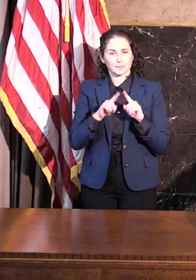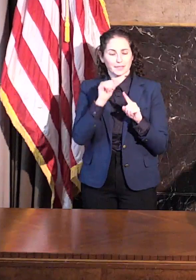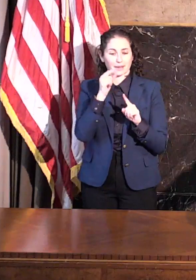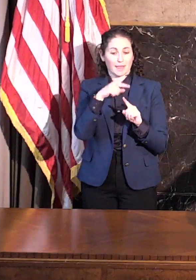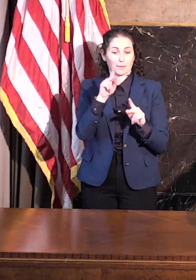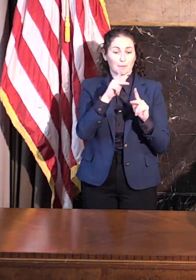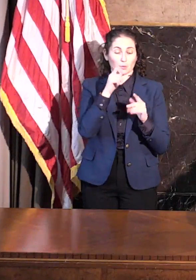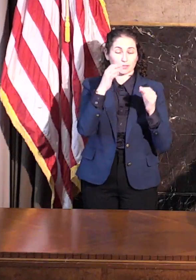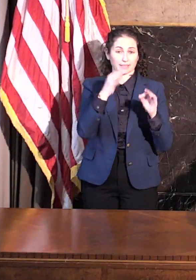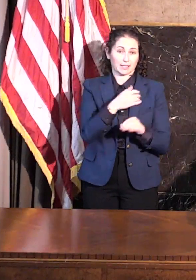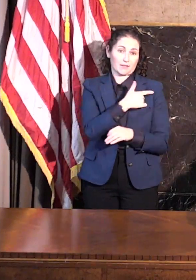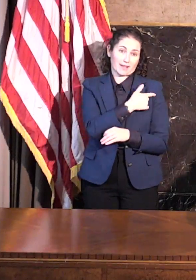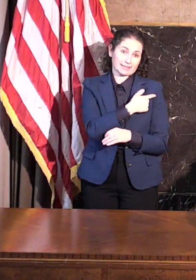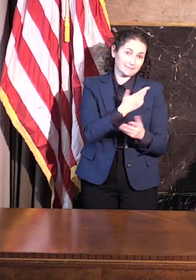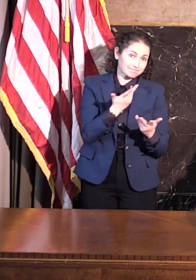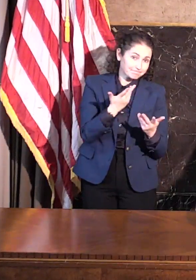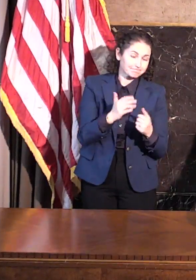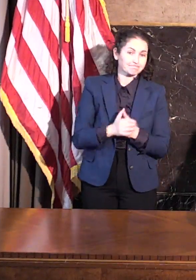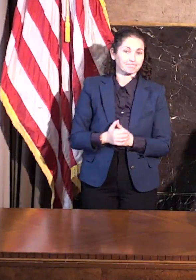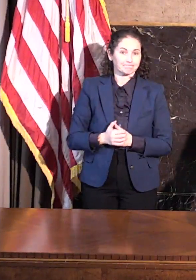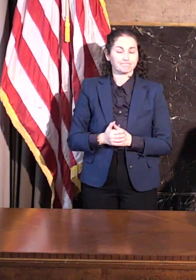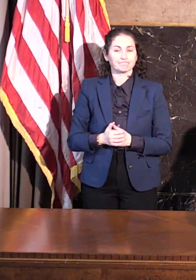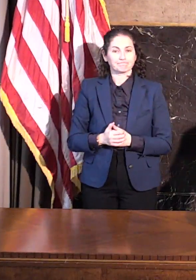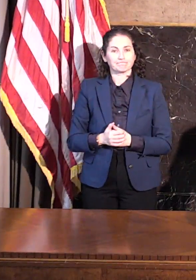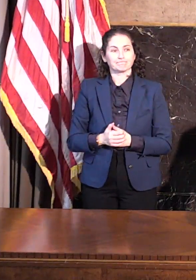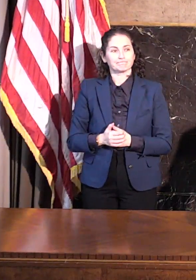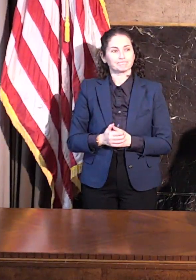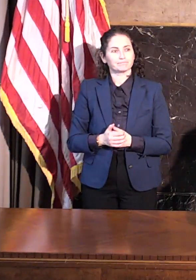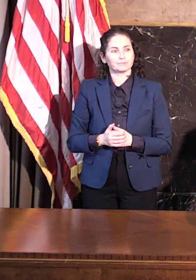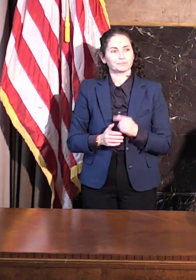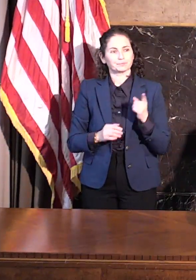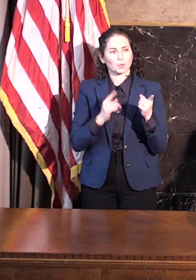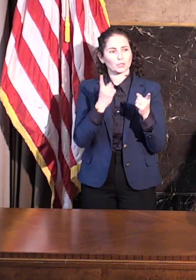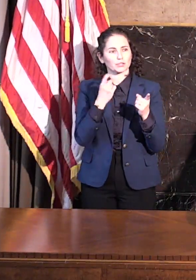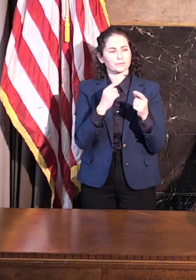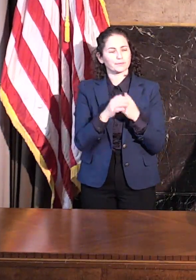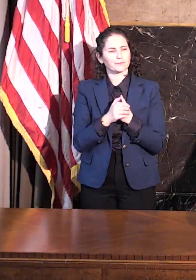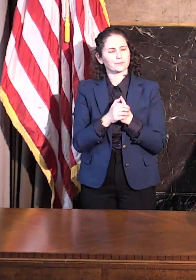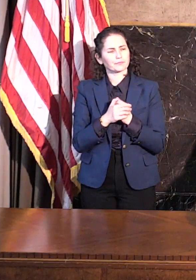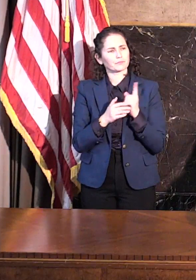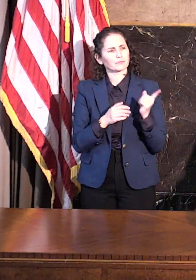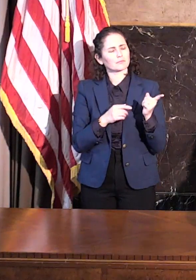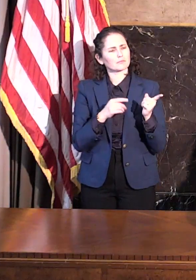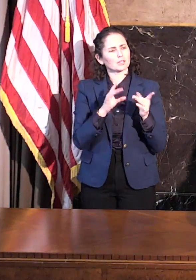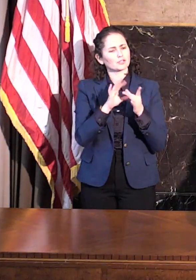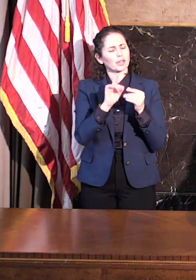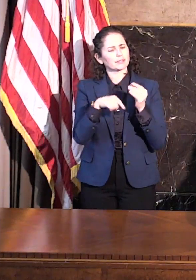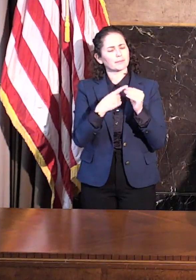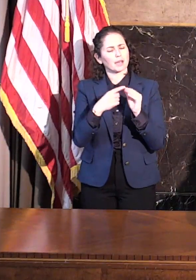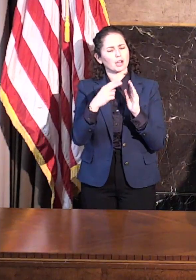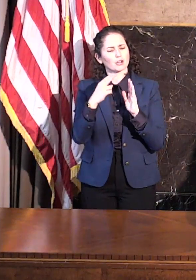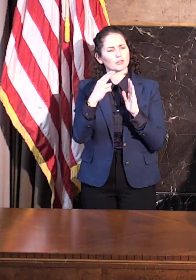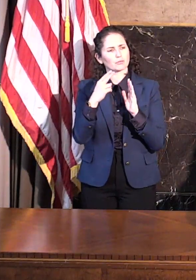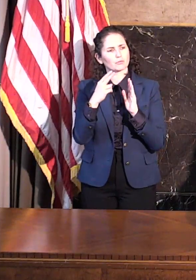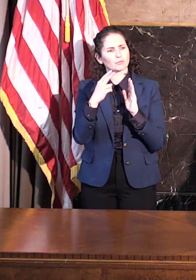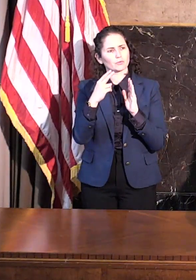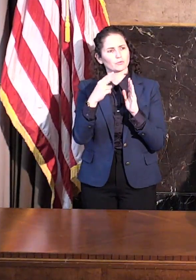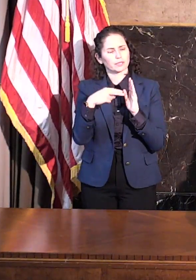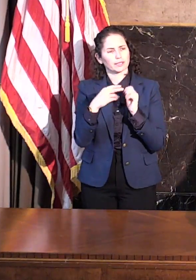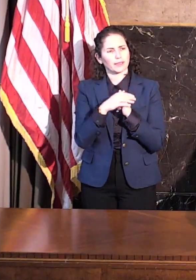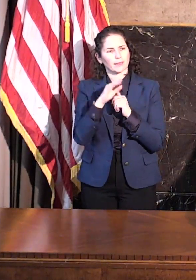maximize vaccinations. And that's what we have to do over the next several weeks. I really believe that there's